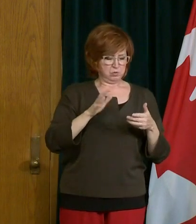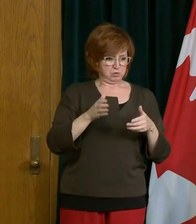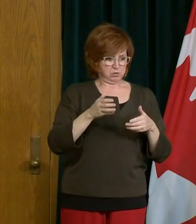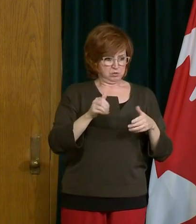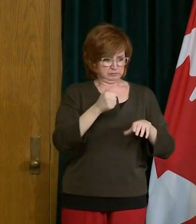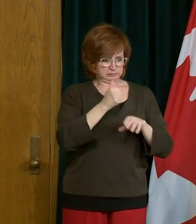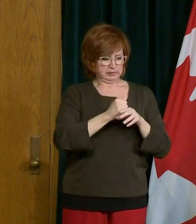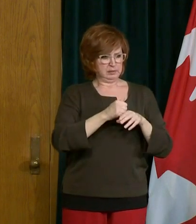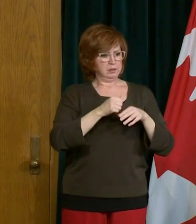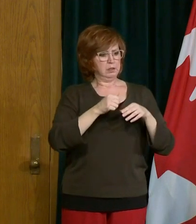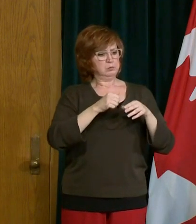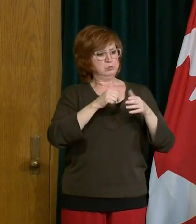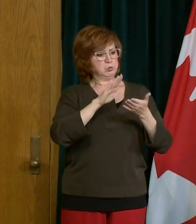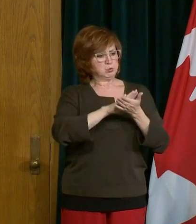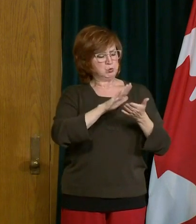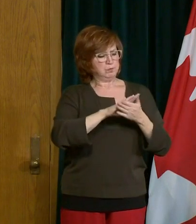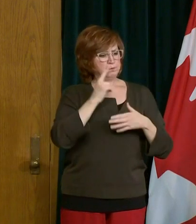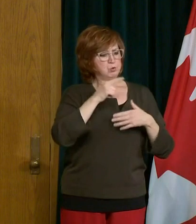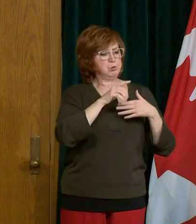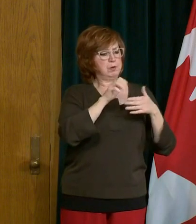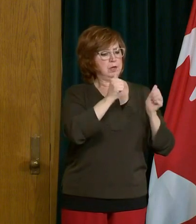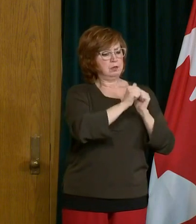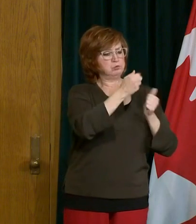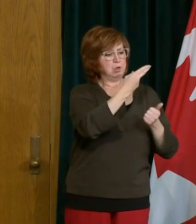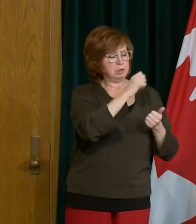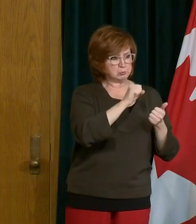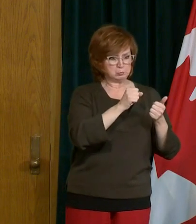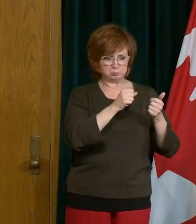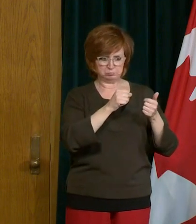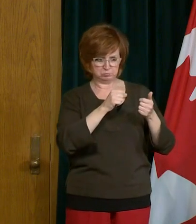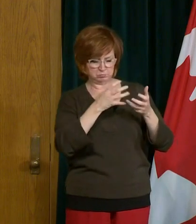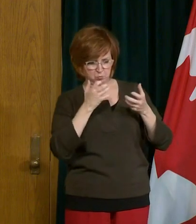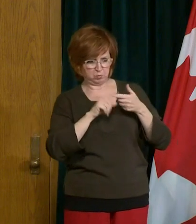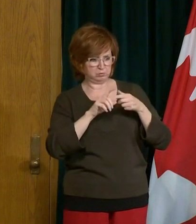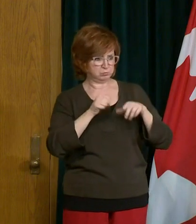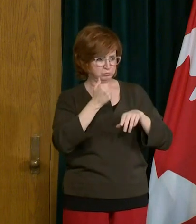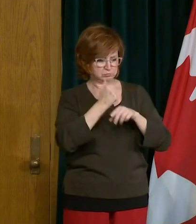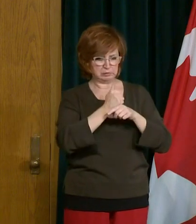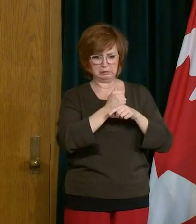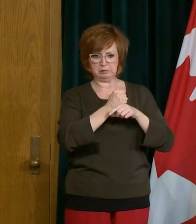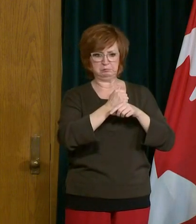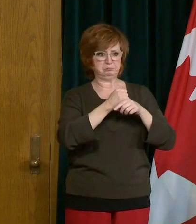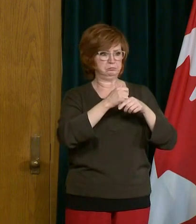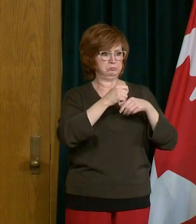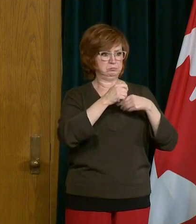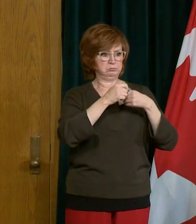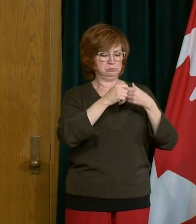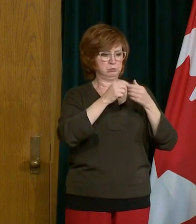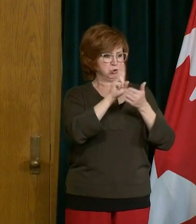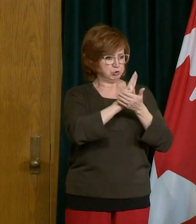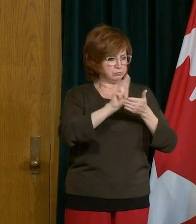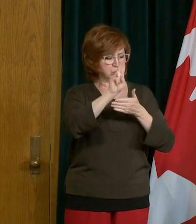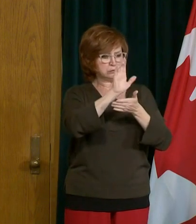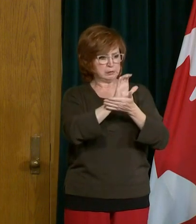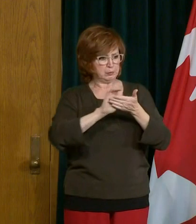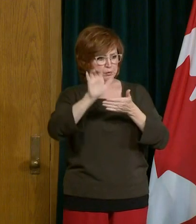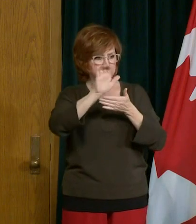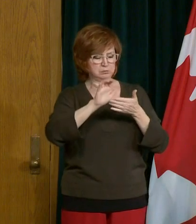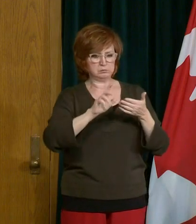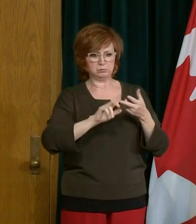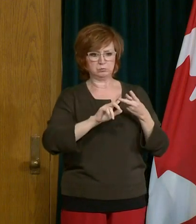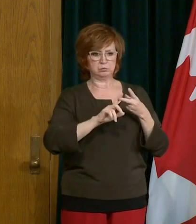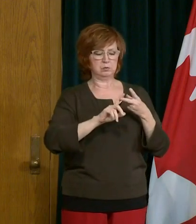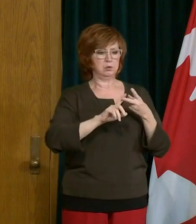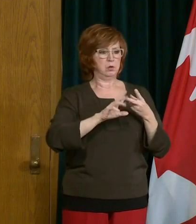post-secondary opportunities for that community, but how are we going to offer every opportunity for our kids to finish their K-12